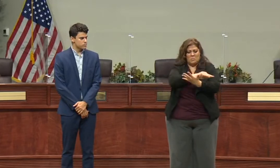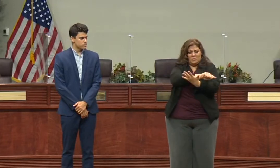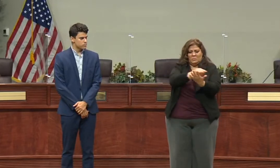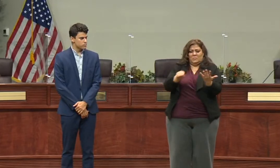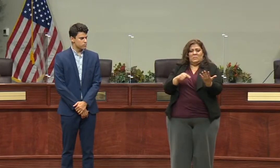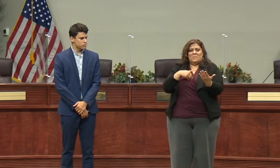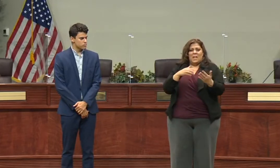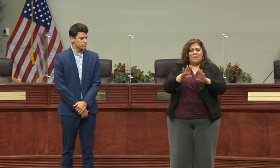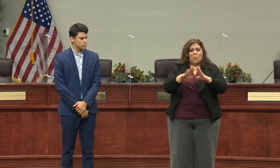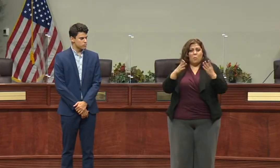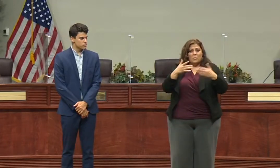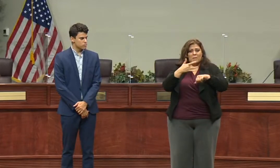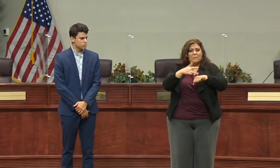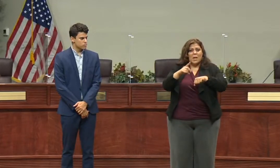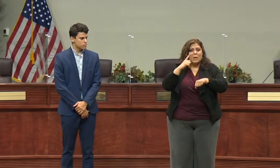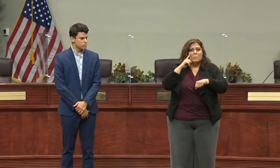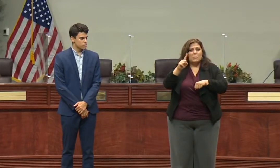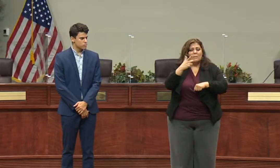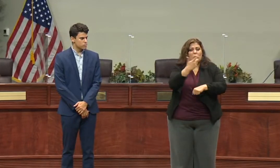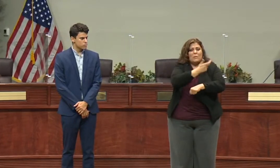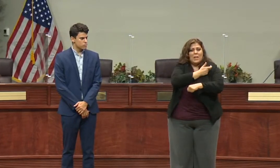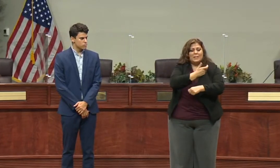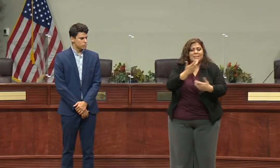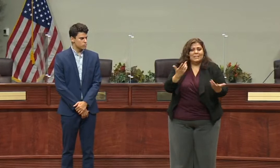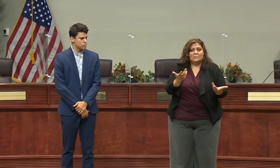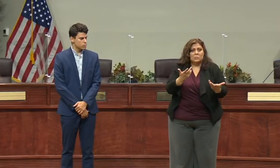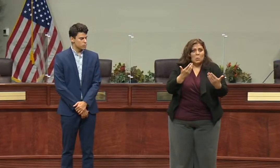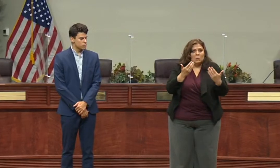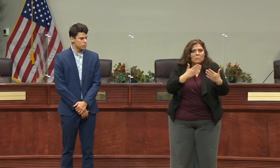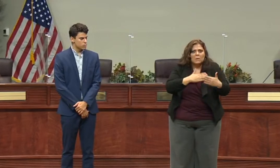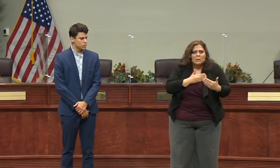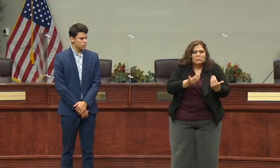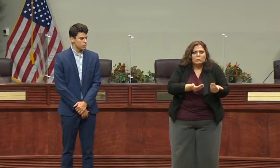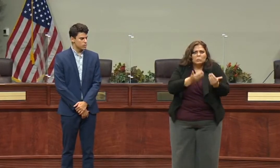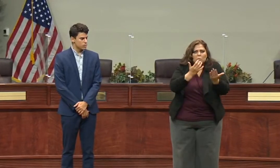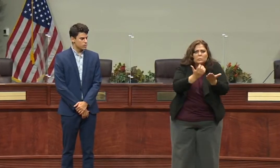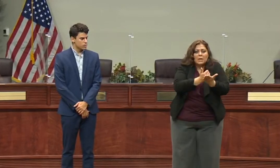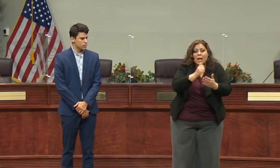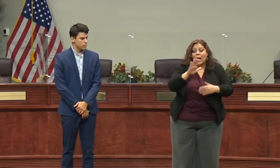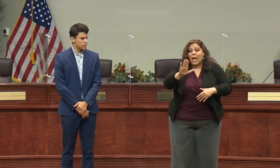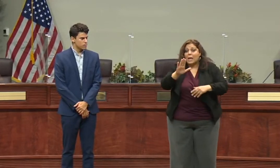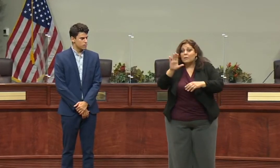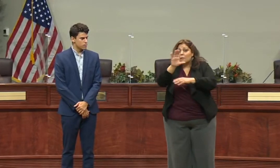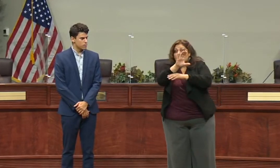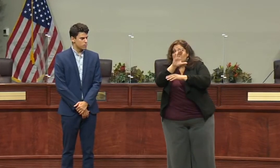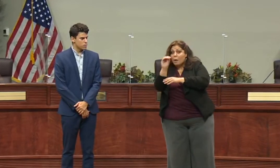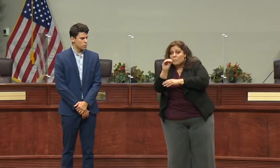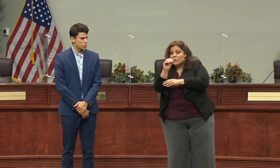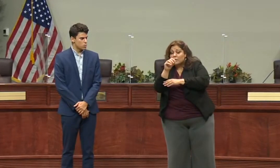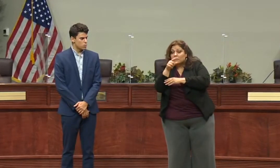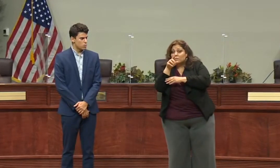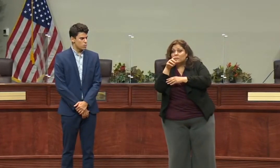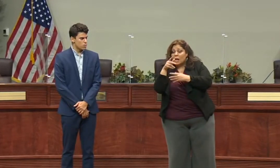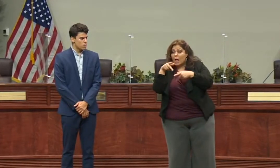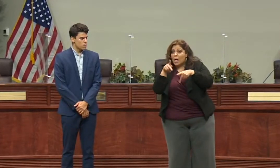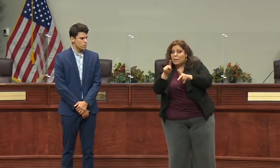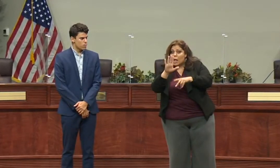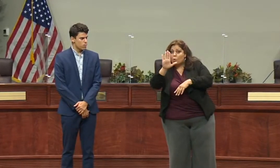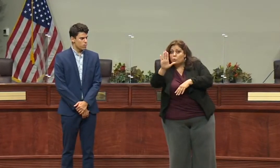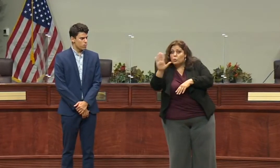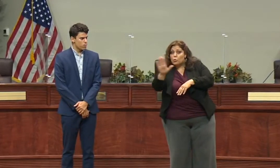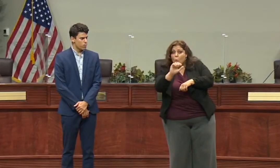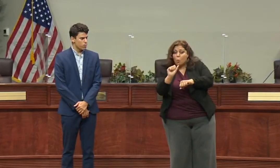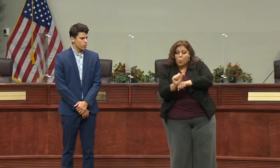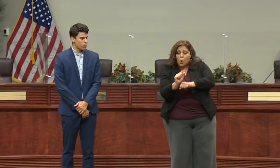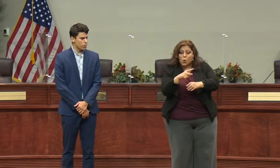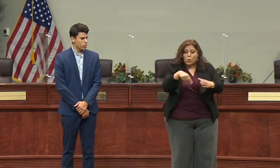step and take it. And for employers, please give your employees the time to get vaccinated